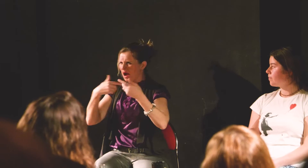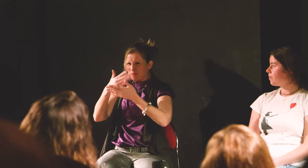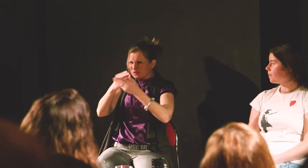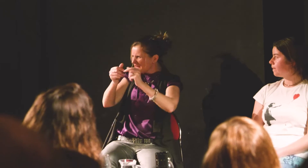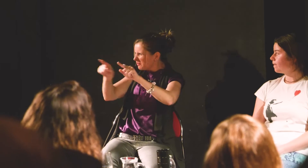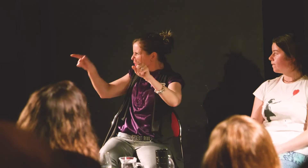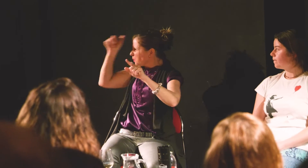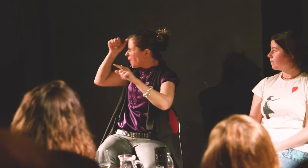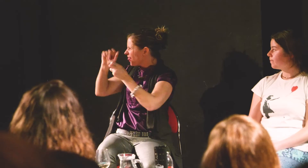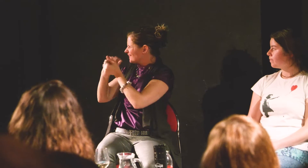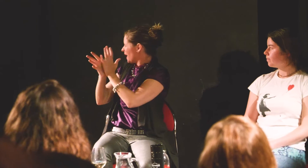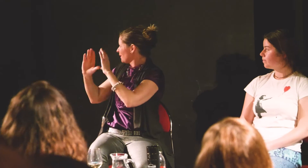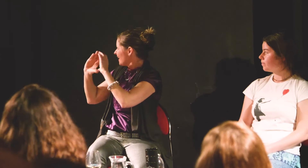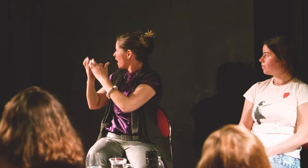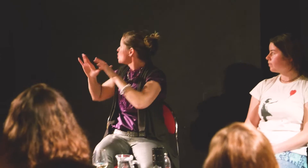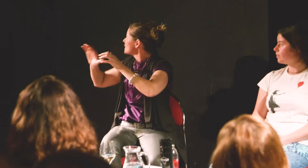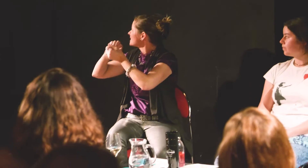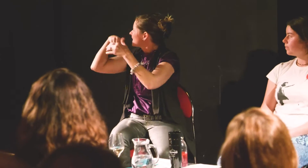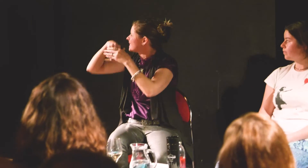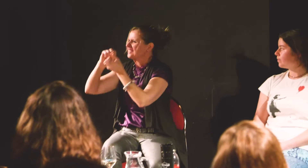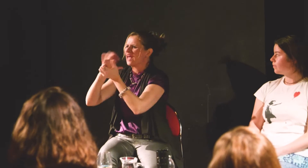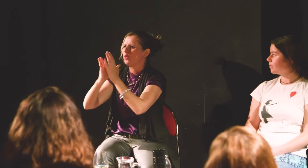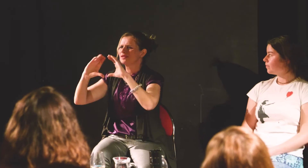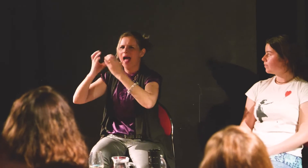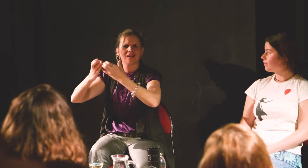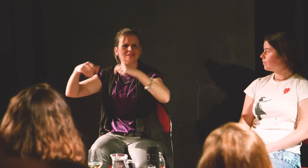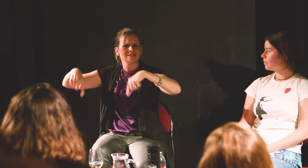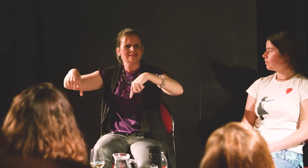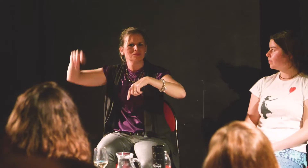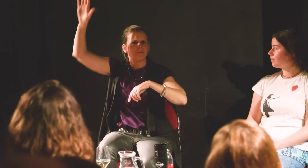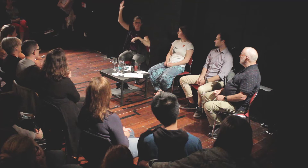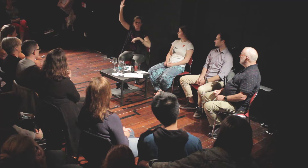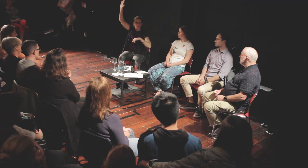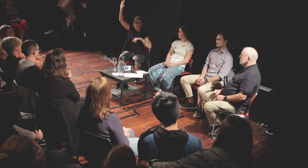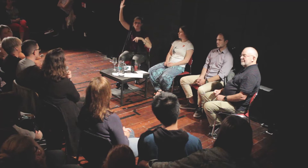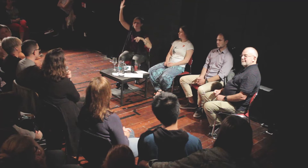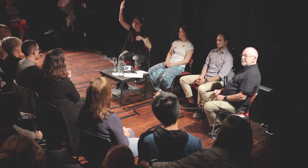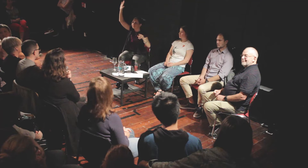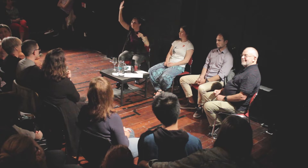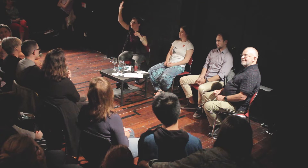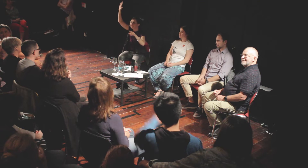order is reversed almost. I'm sure some of you in sign language classes are familiar with that. Hands up, who's in a sign language class?